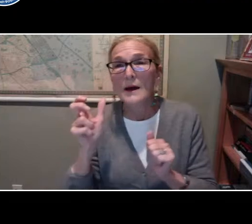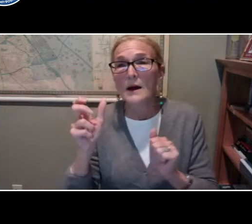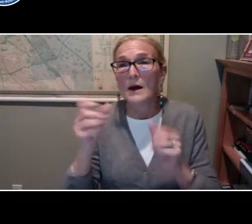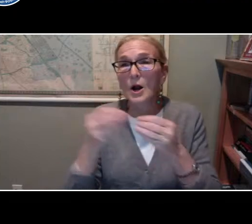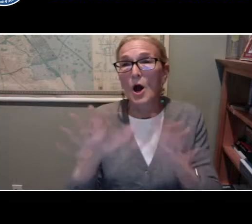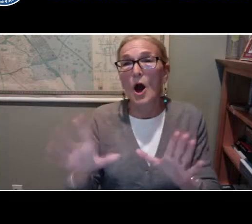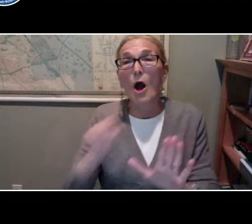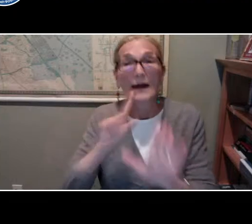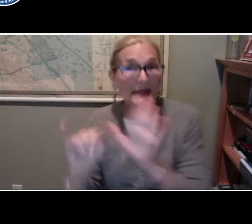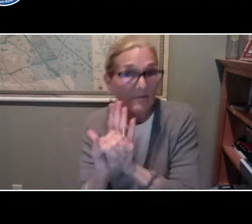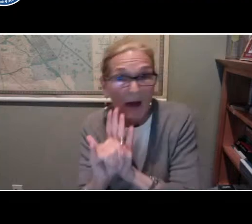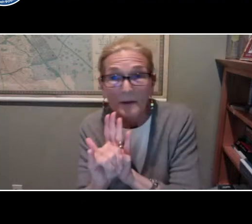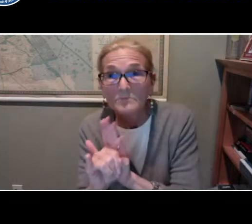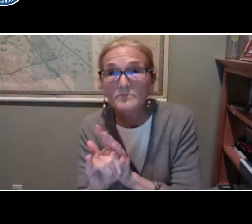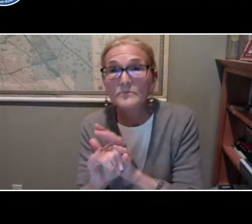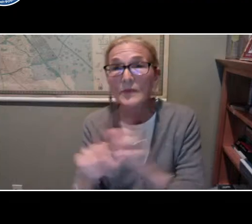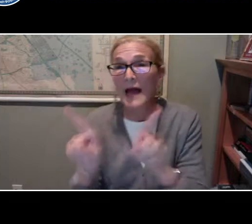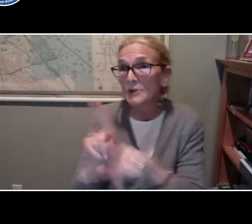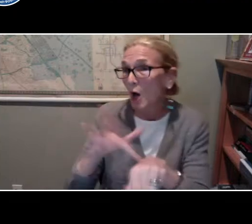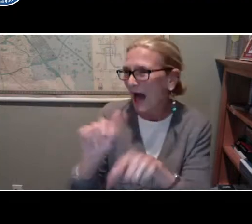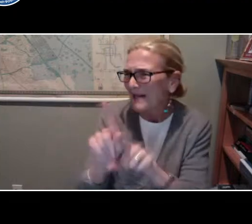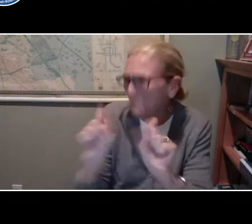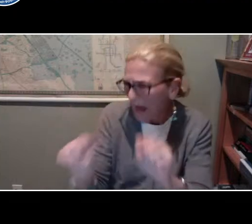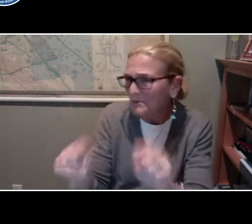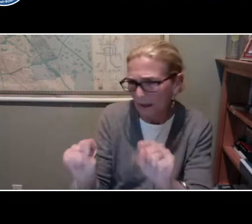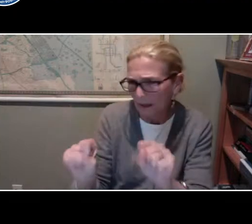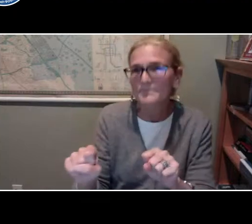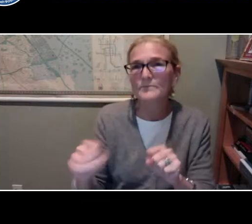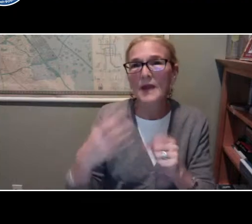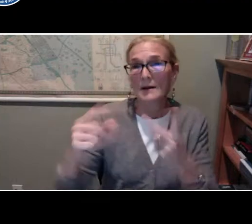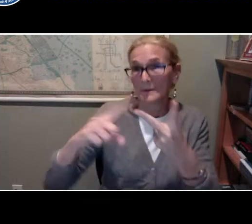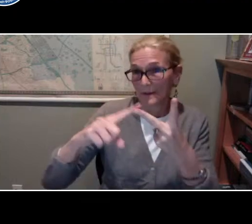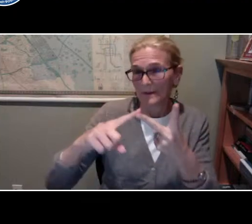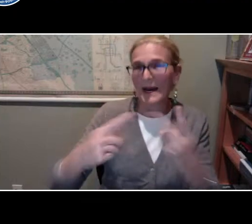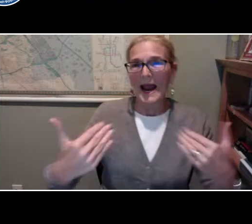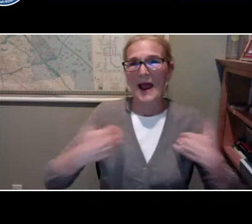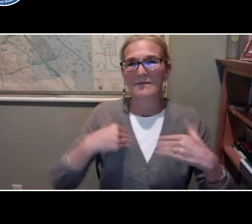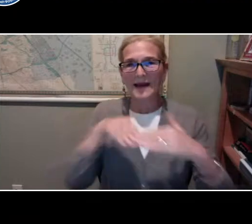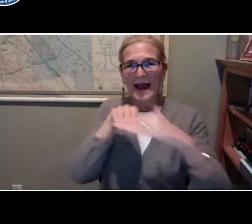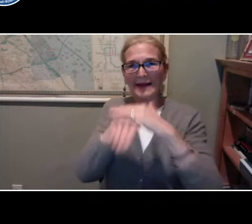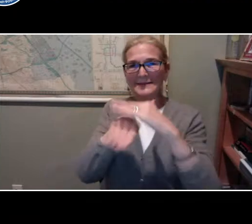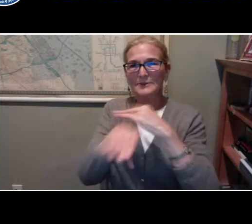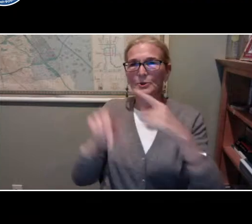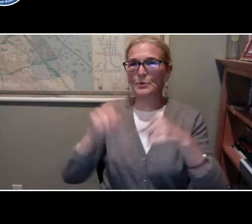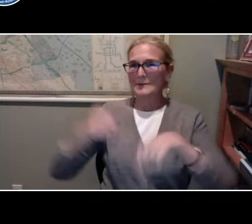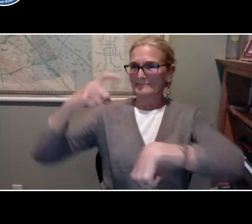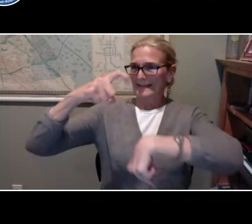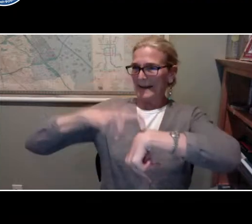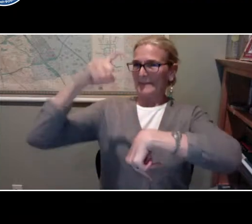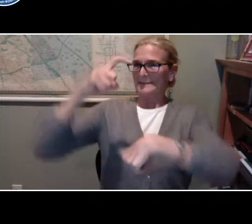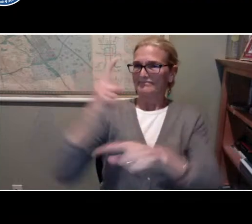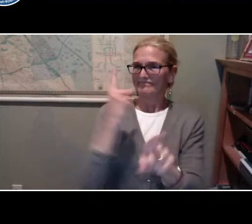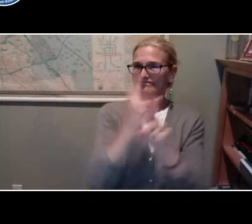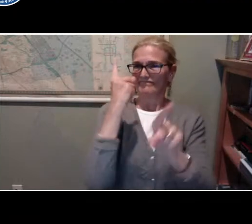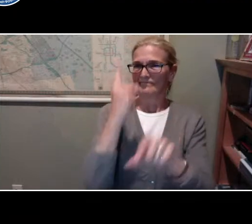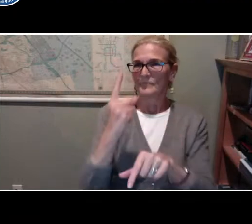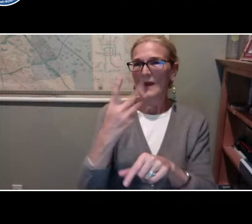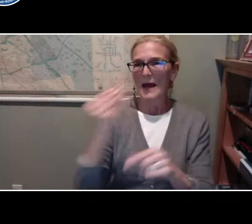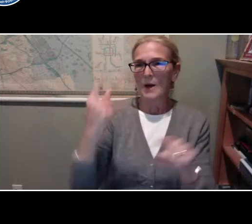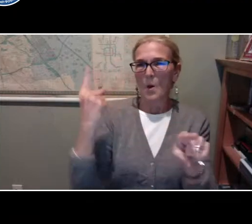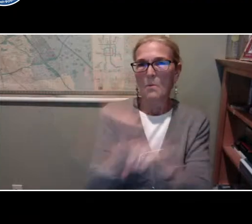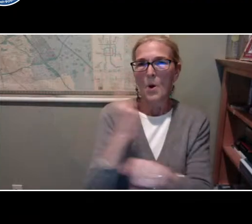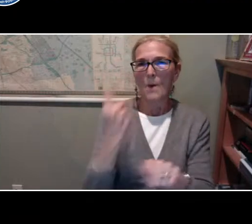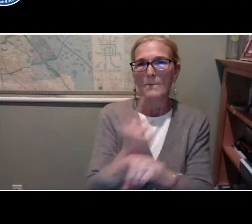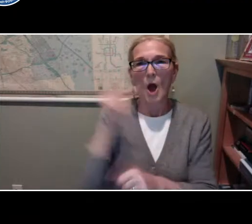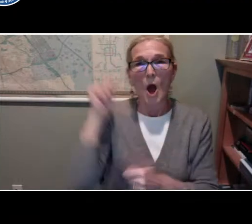children with hearing loss are identified as early as possible and have access to timely and appropriate